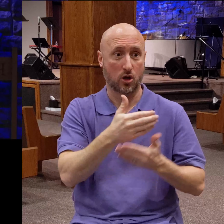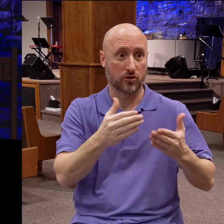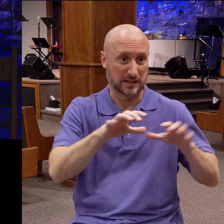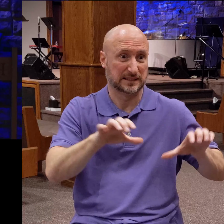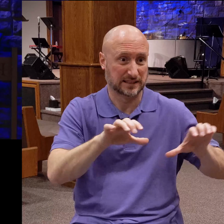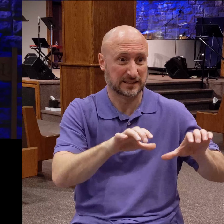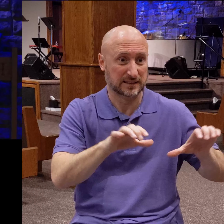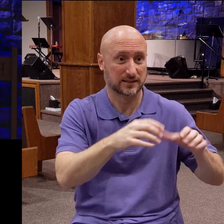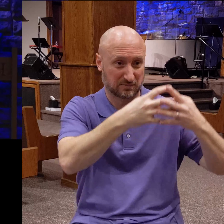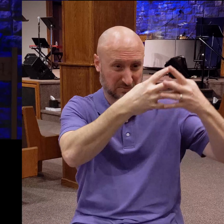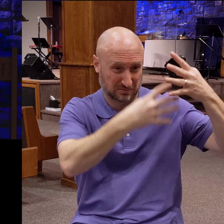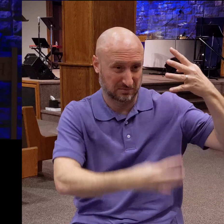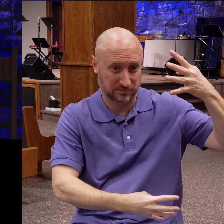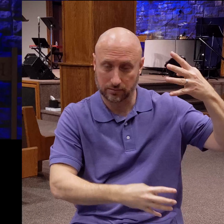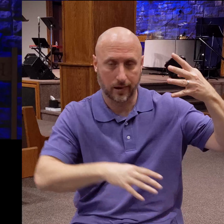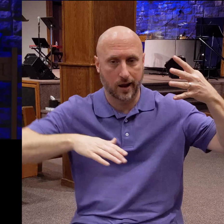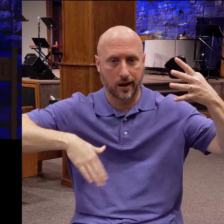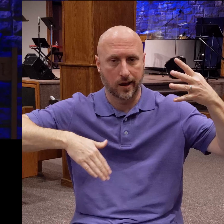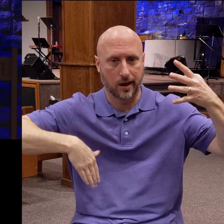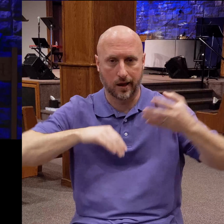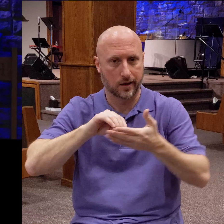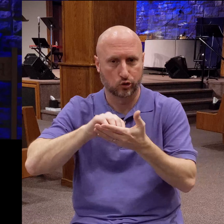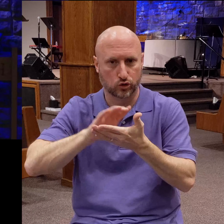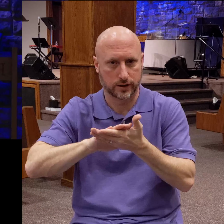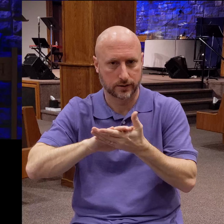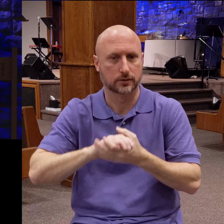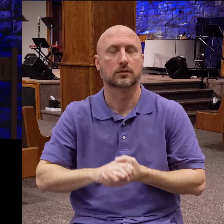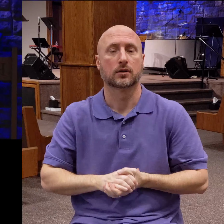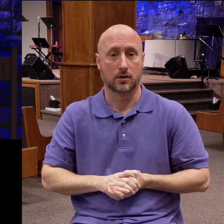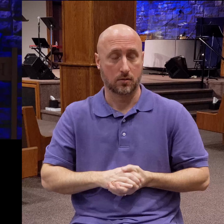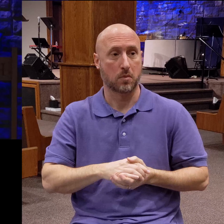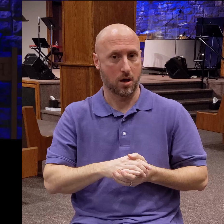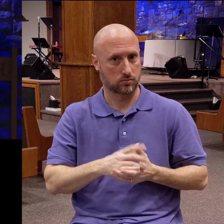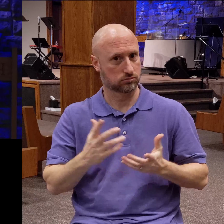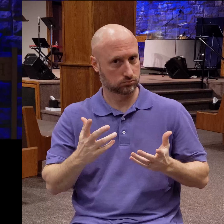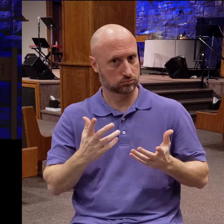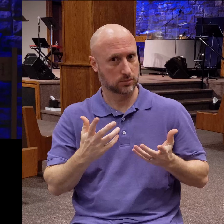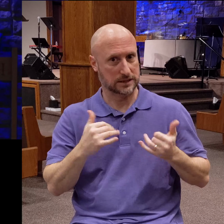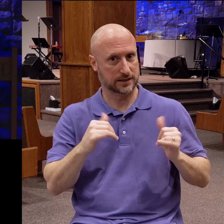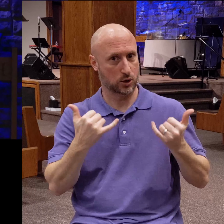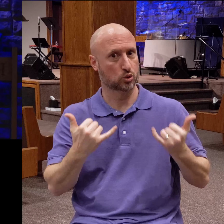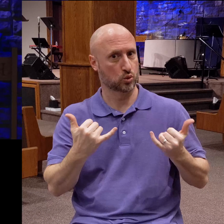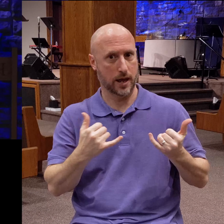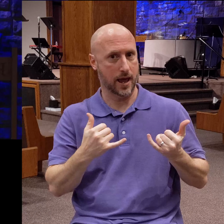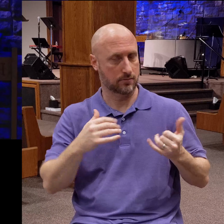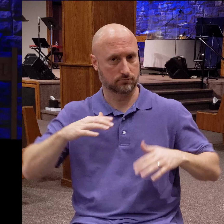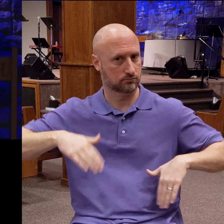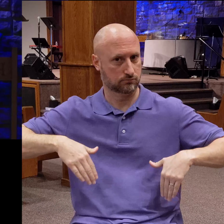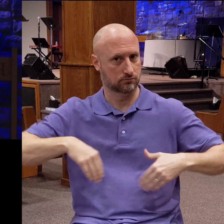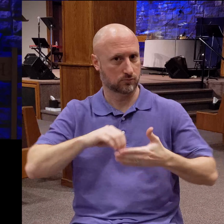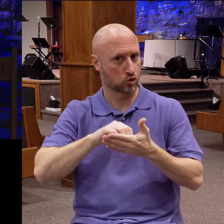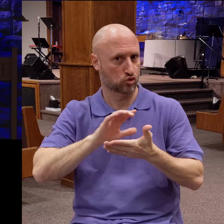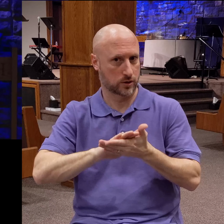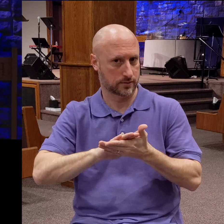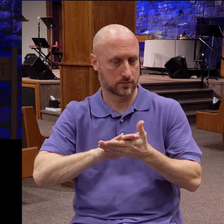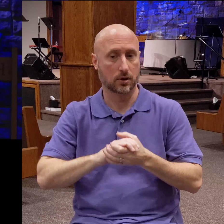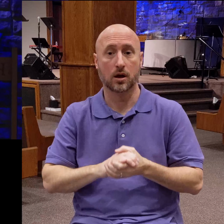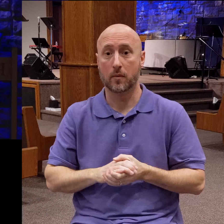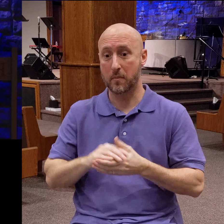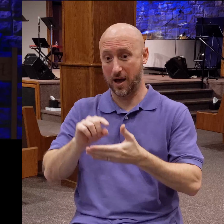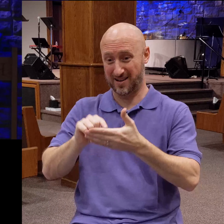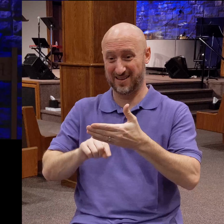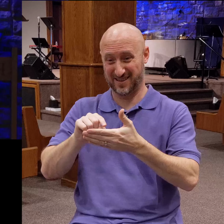the presence of his disciples, which are not written and stand unwritten today. But these